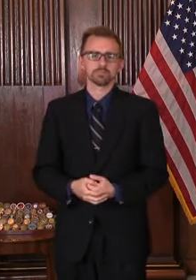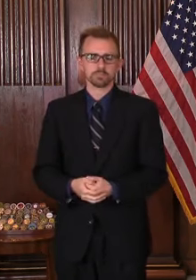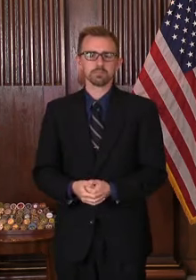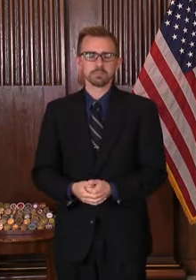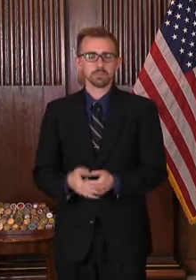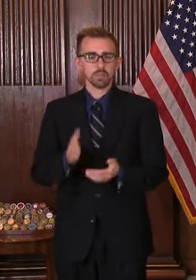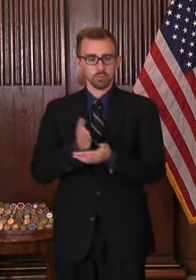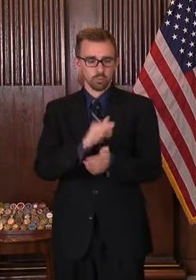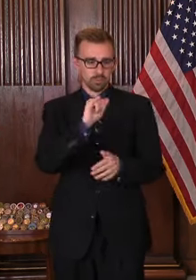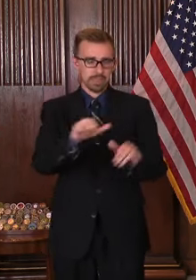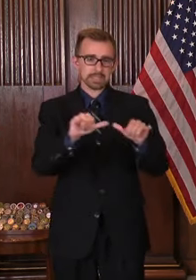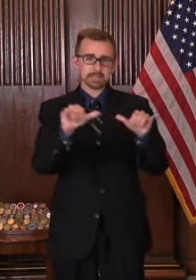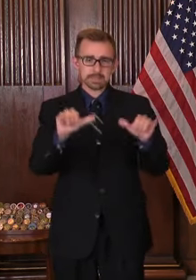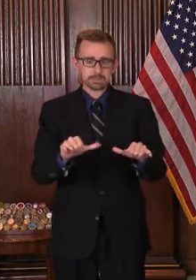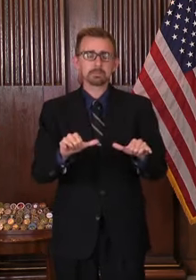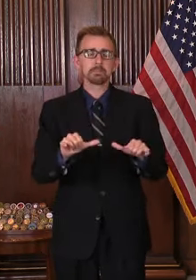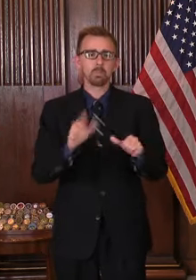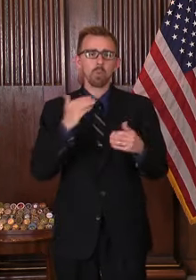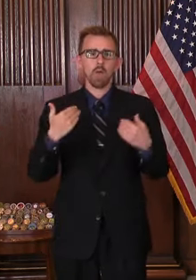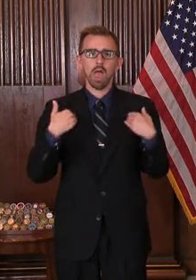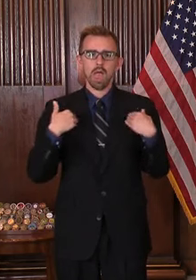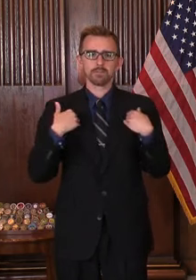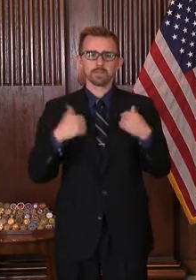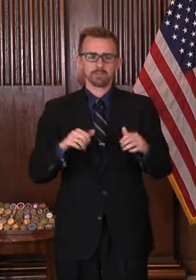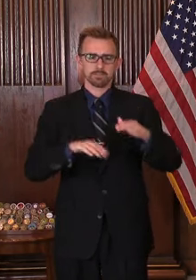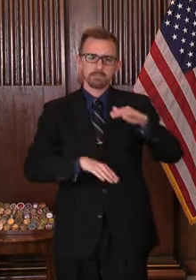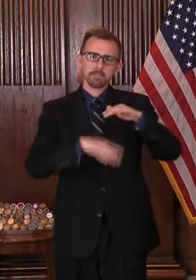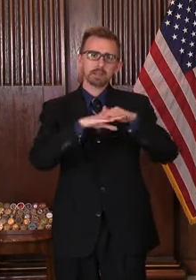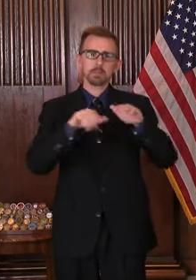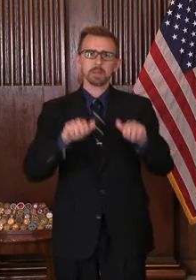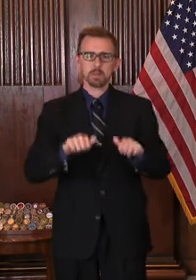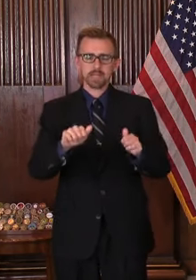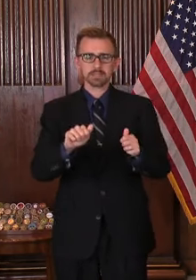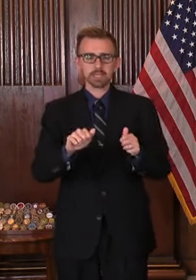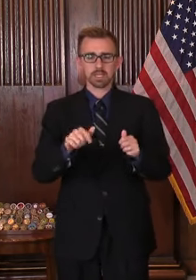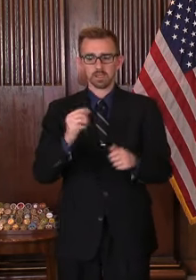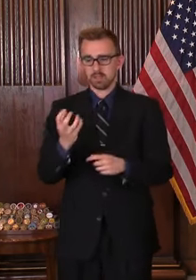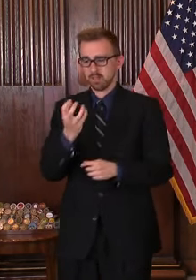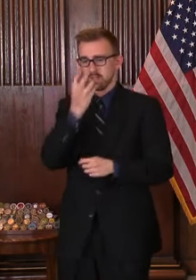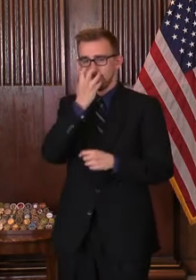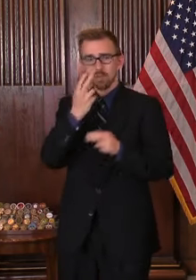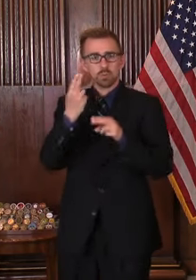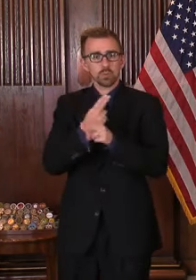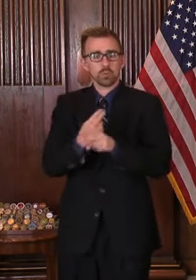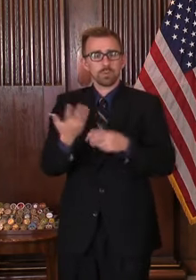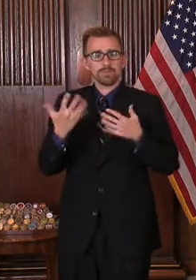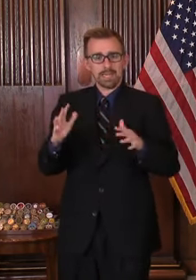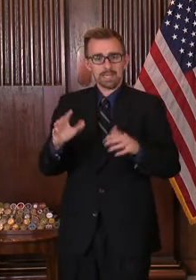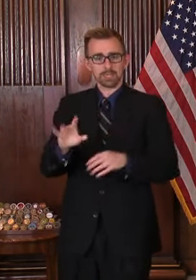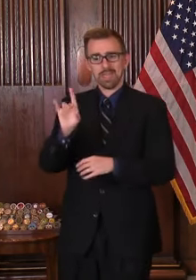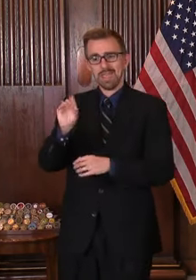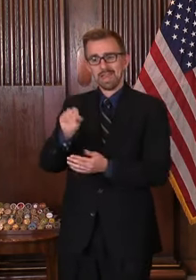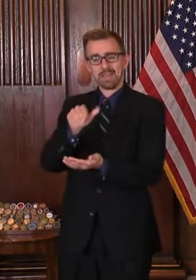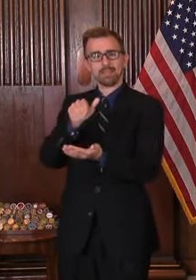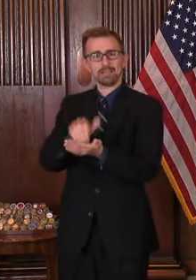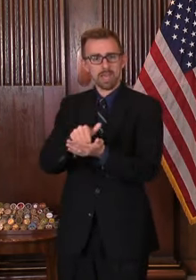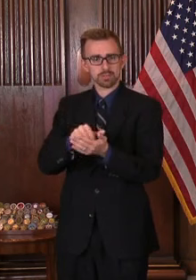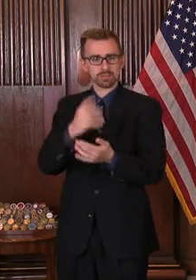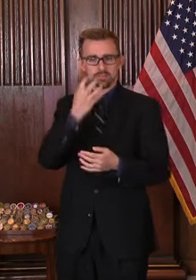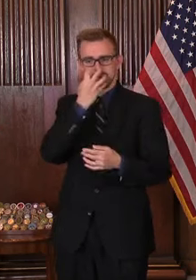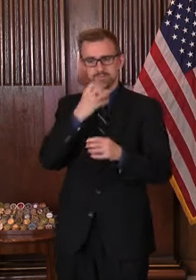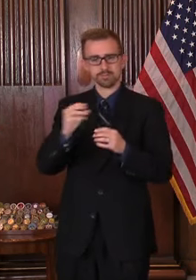this system, we will have the maximum capacity to decontaminate up to 80,000